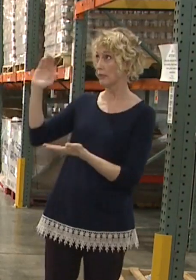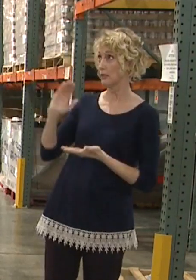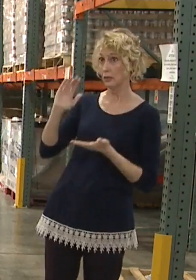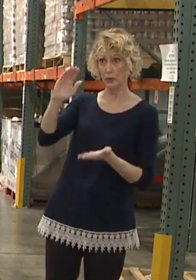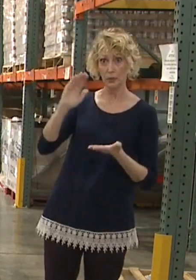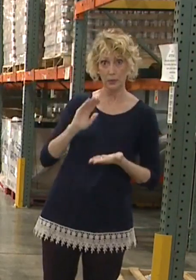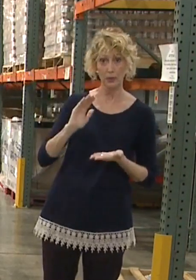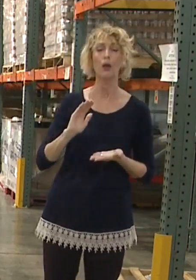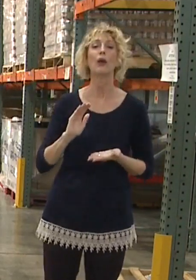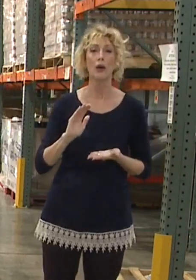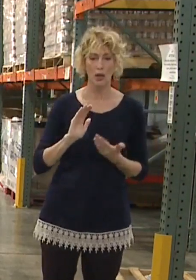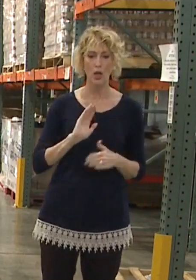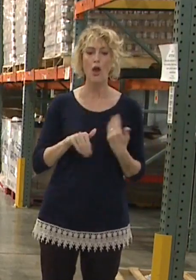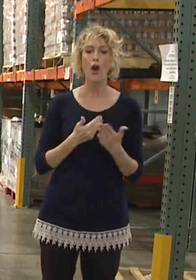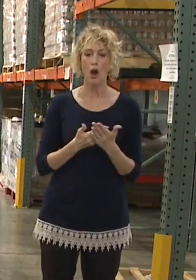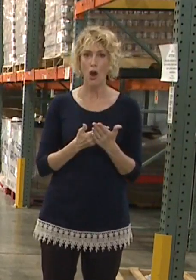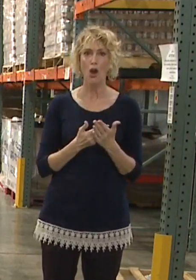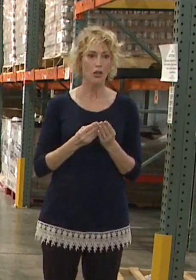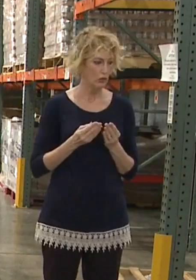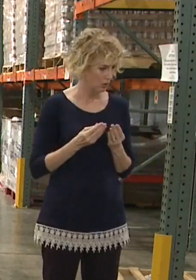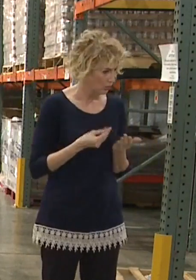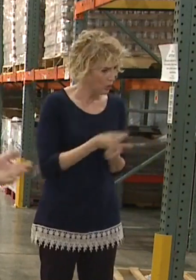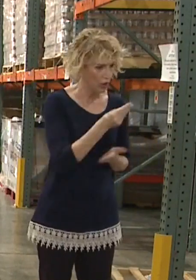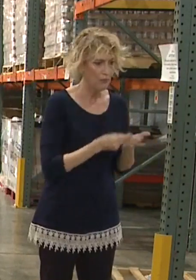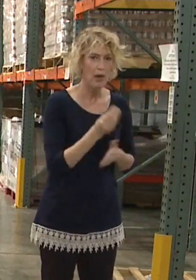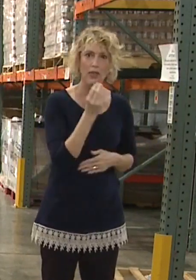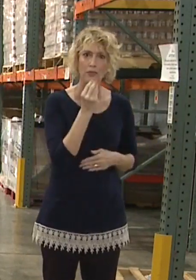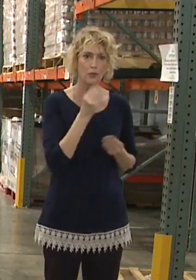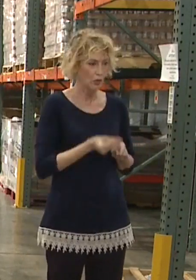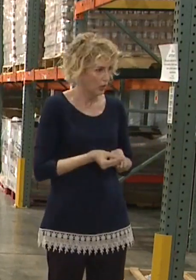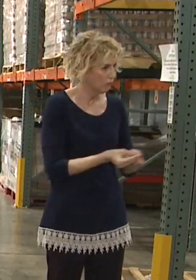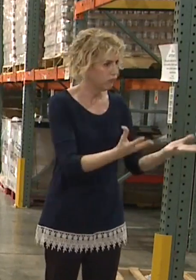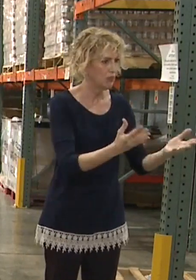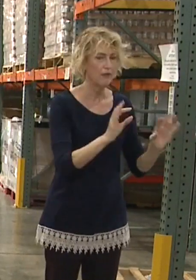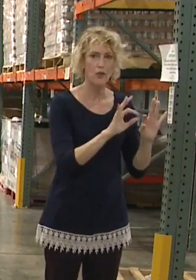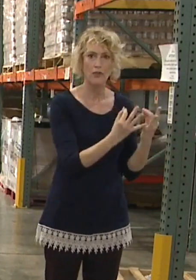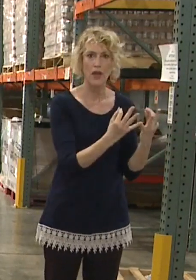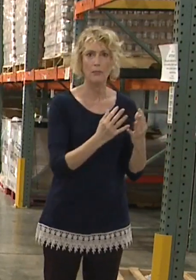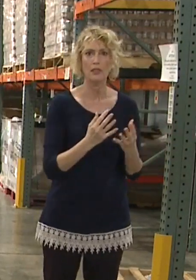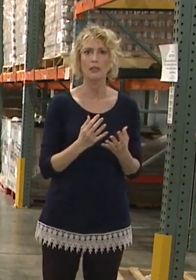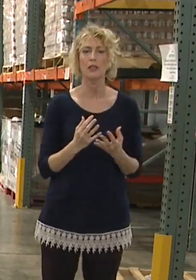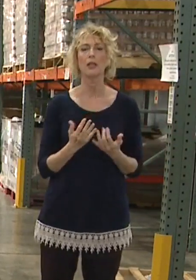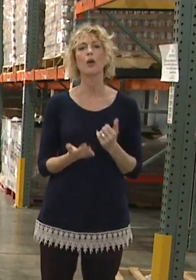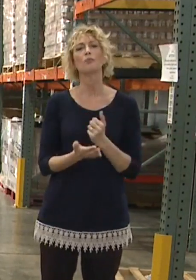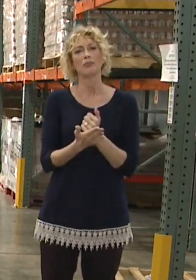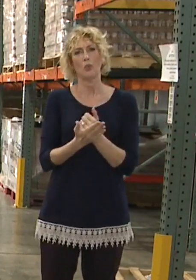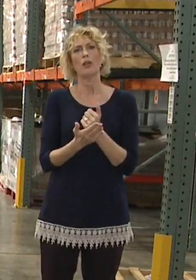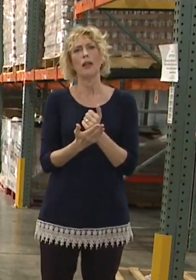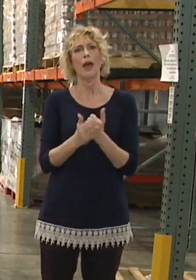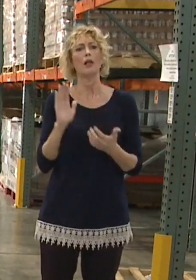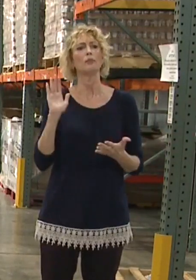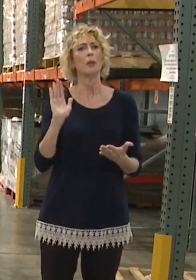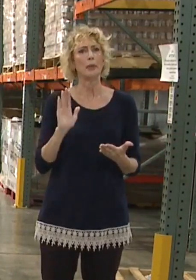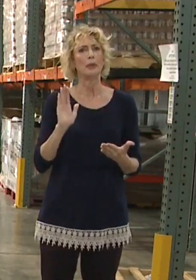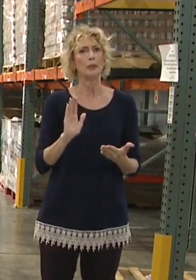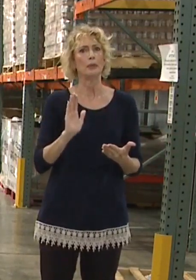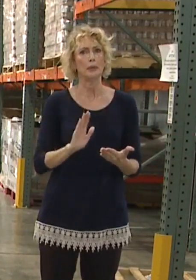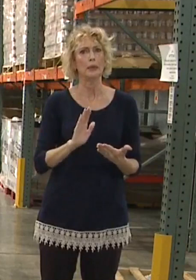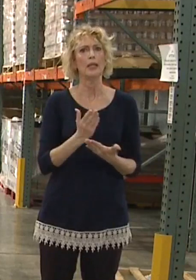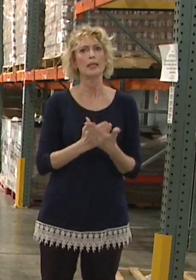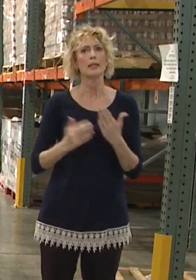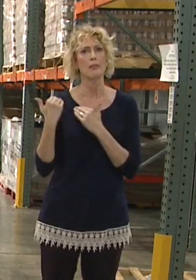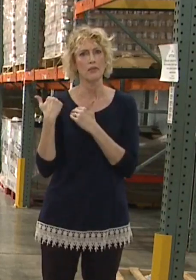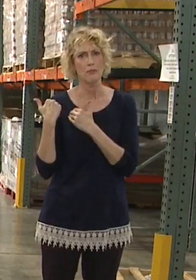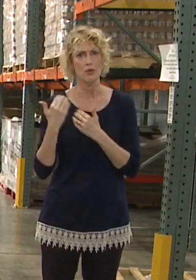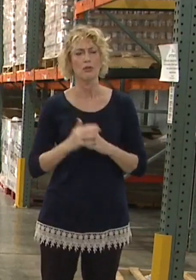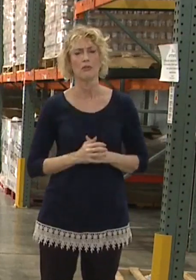bank, again, all of that's going right back into food, right back into the families in need. That'll soften, hopefully, some of the spikes